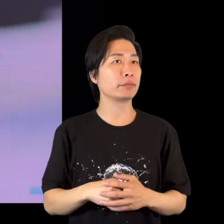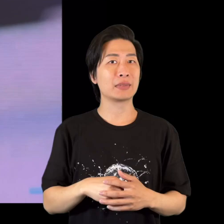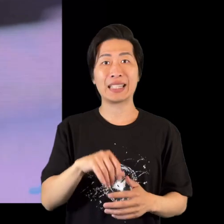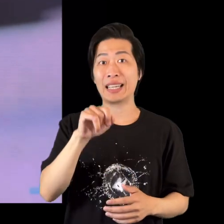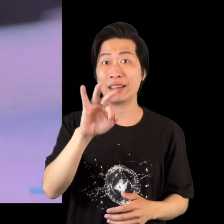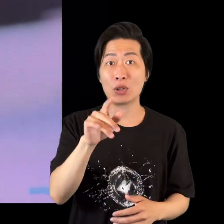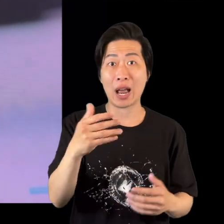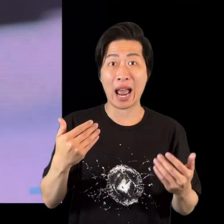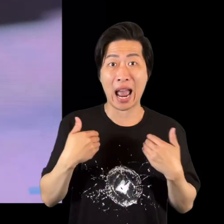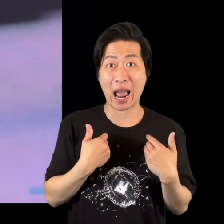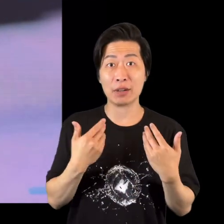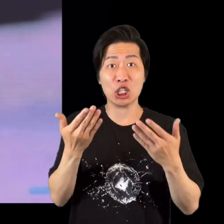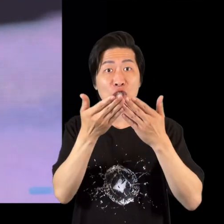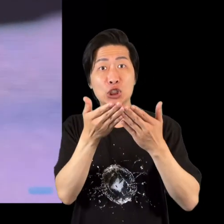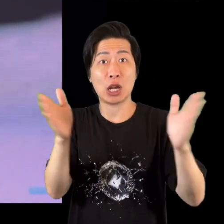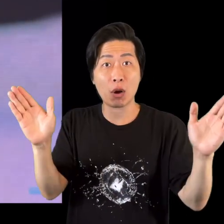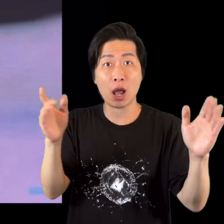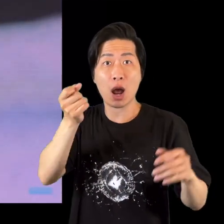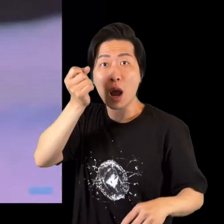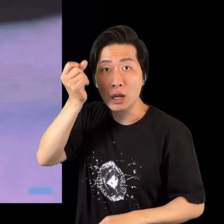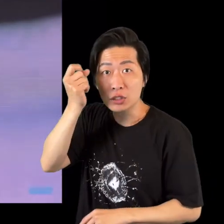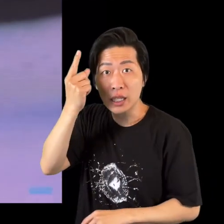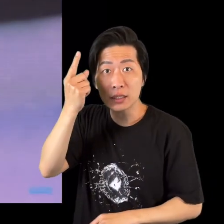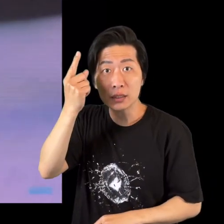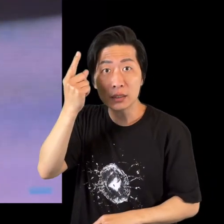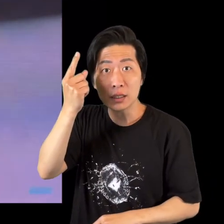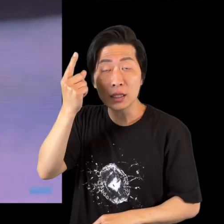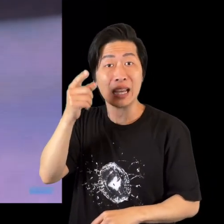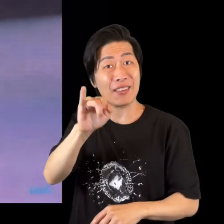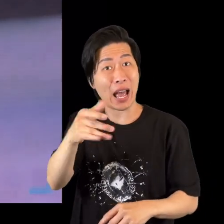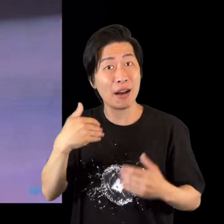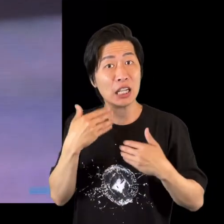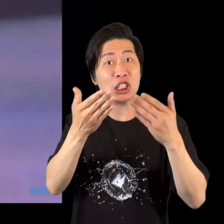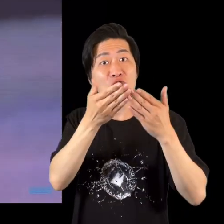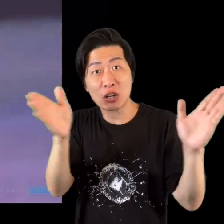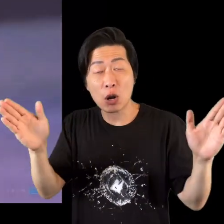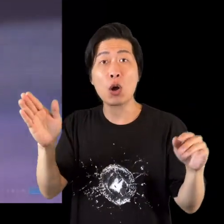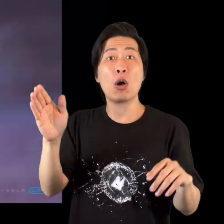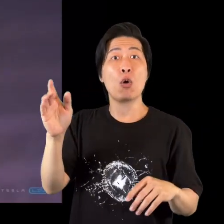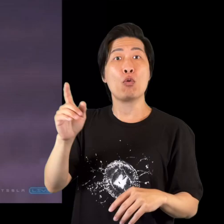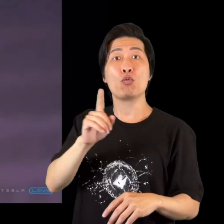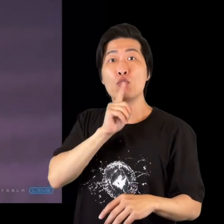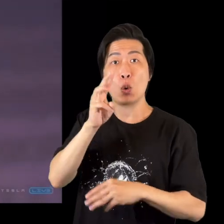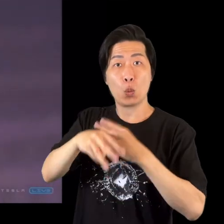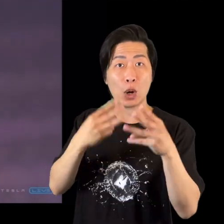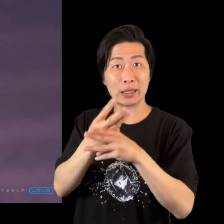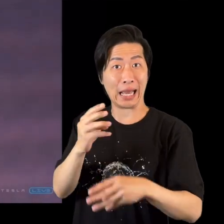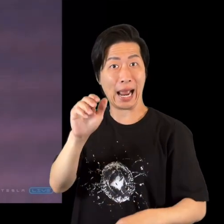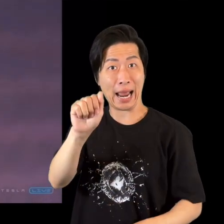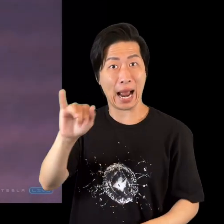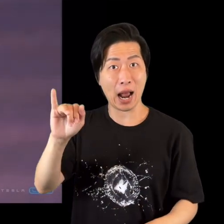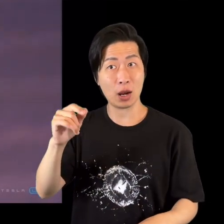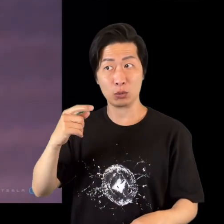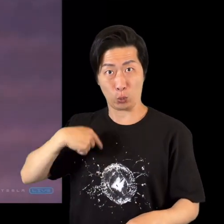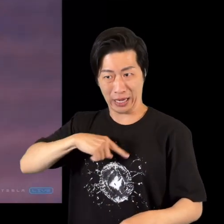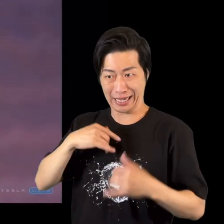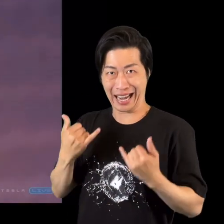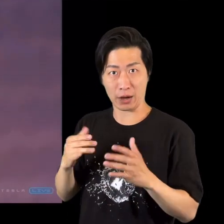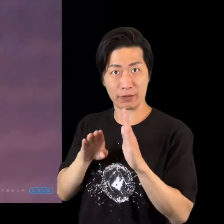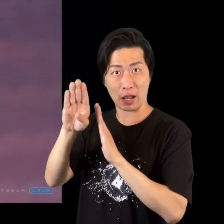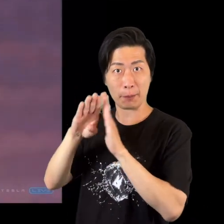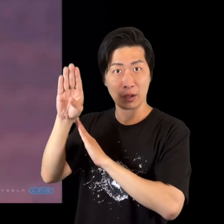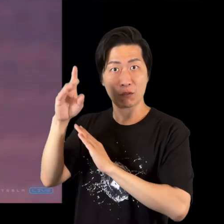If you have a generalized understanding, or if you have generalized real-world AI, which is what we are developing for